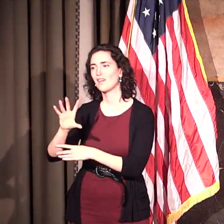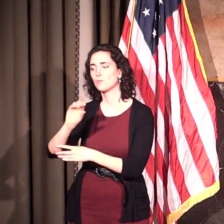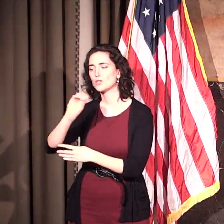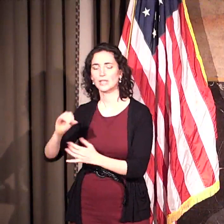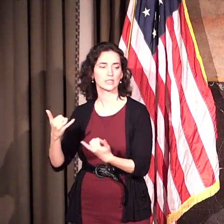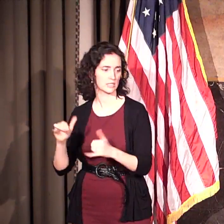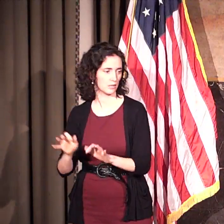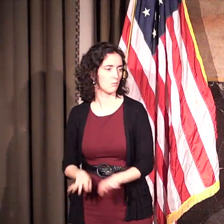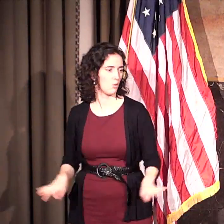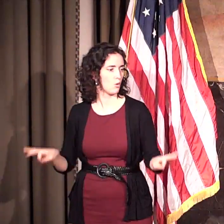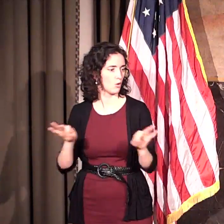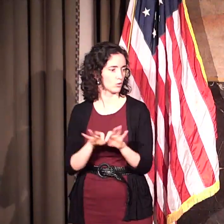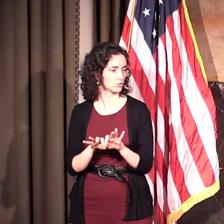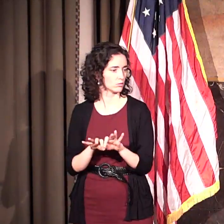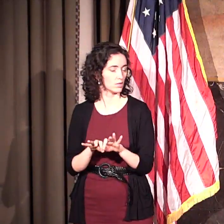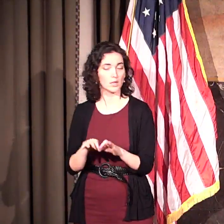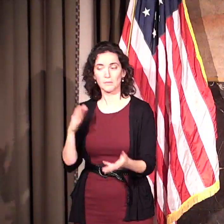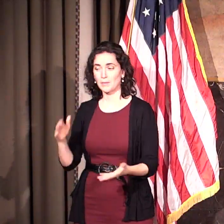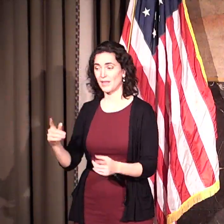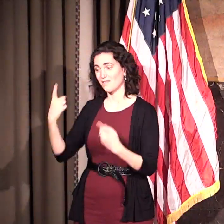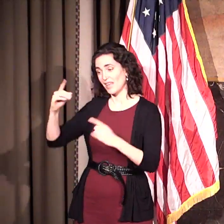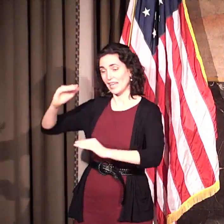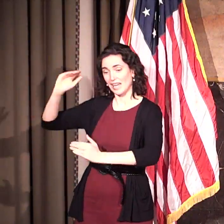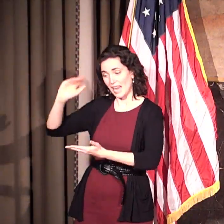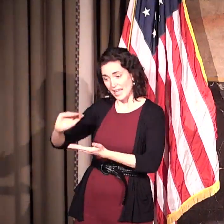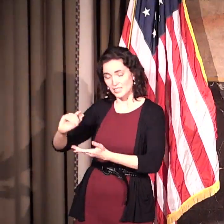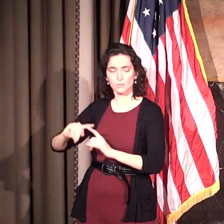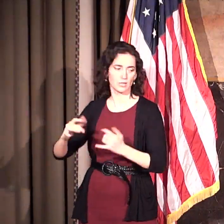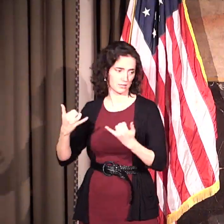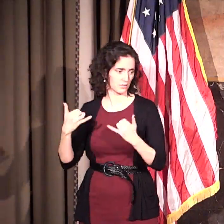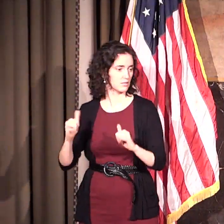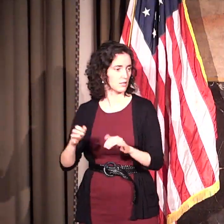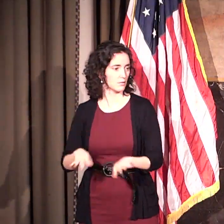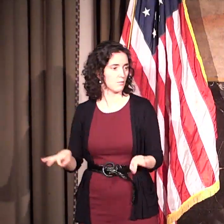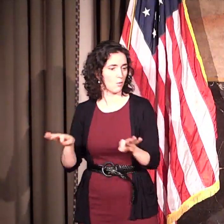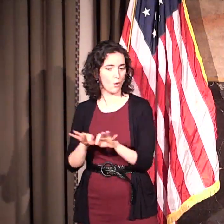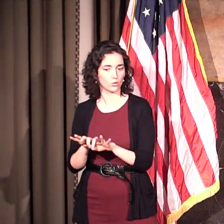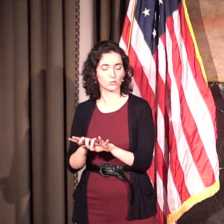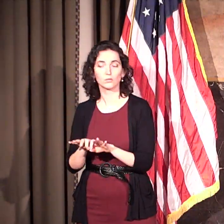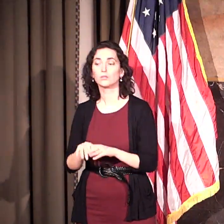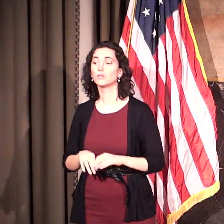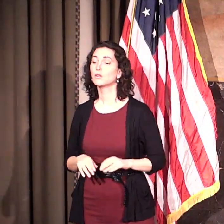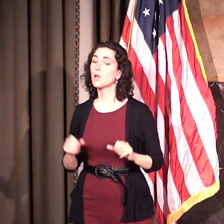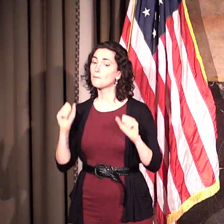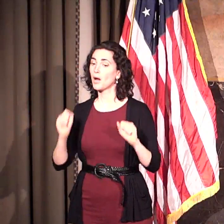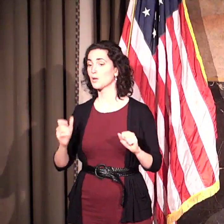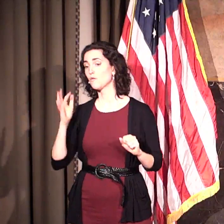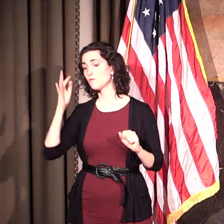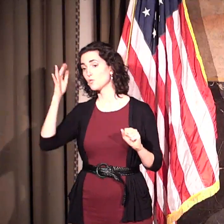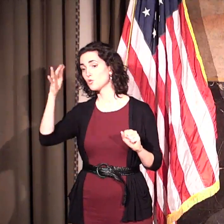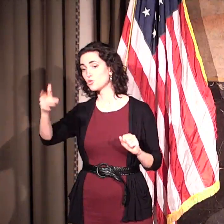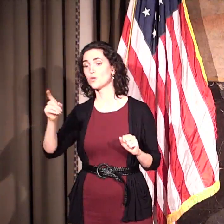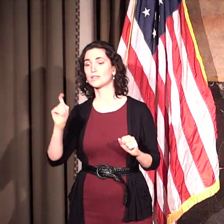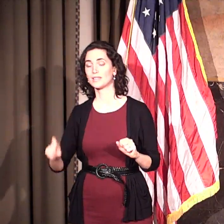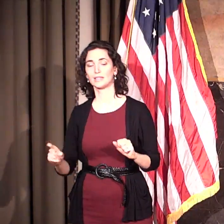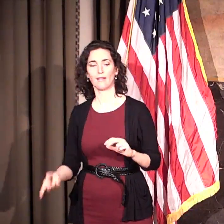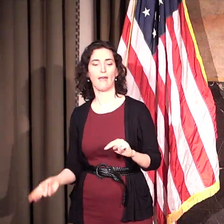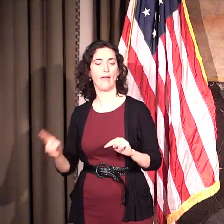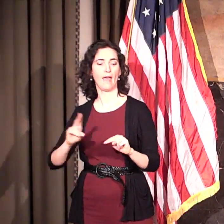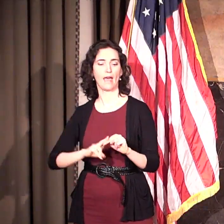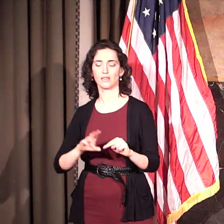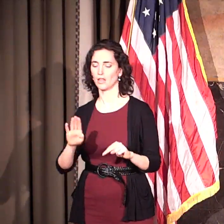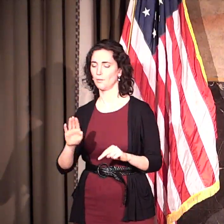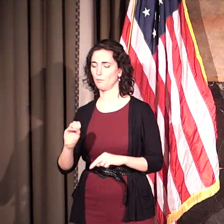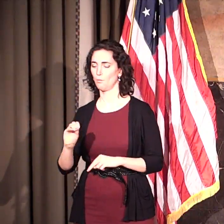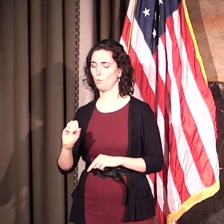to disregard. So I think we're going to be in good place about that. It is certainly possible down the road that we might need to have a booster